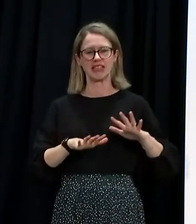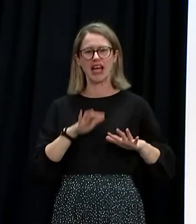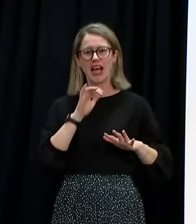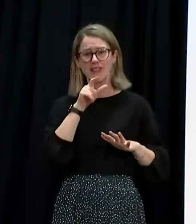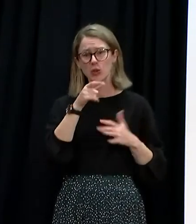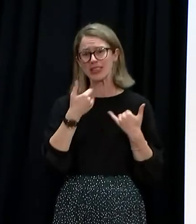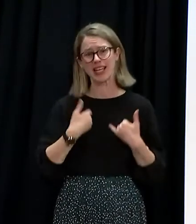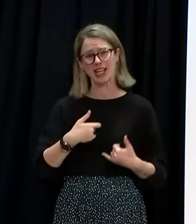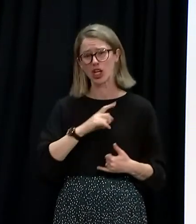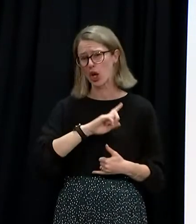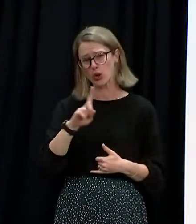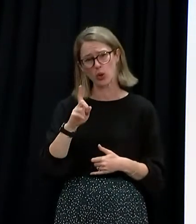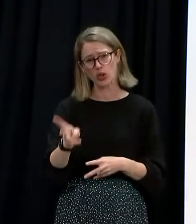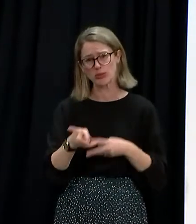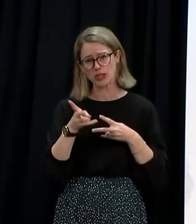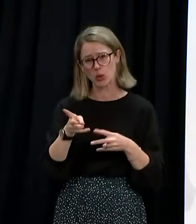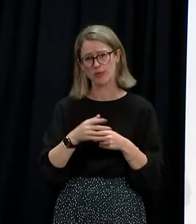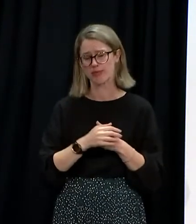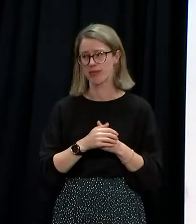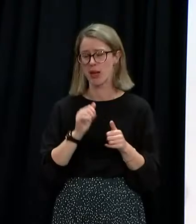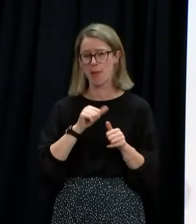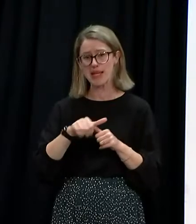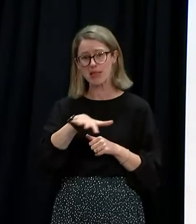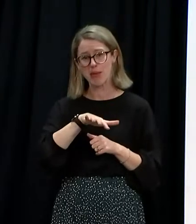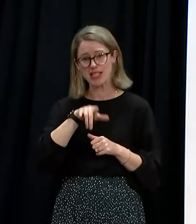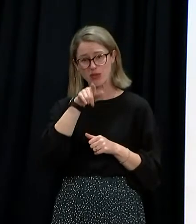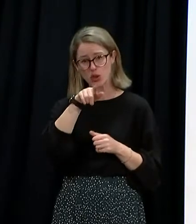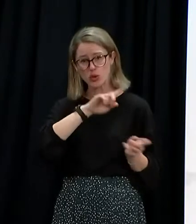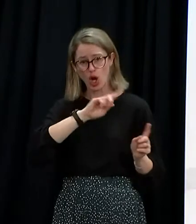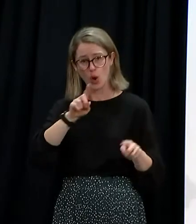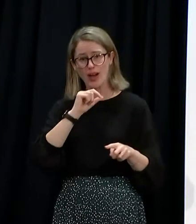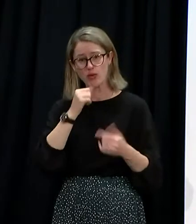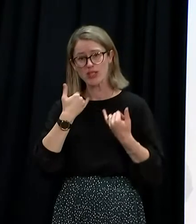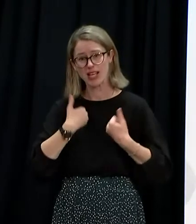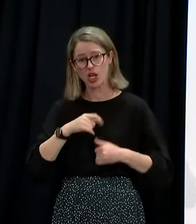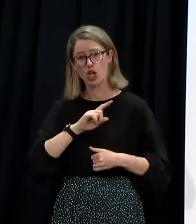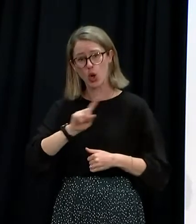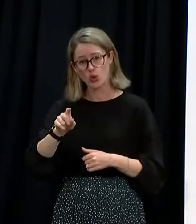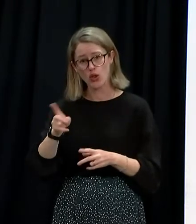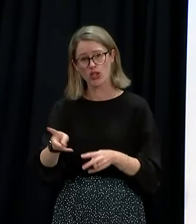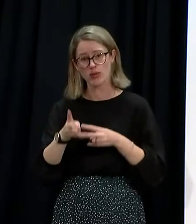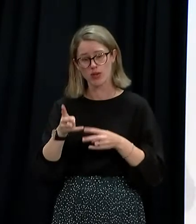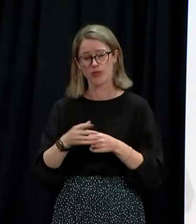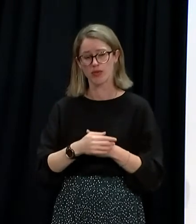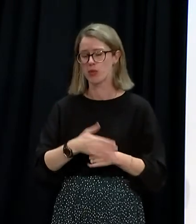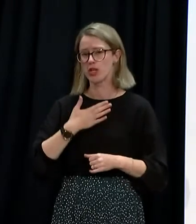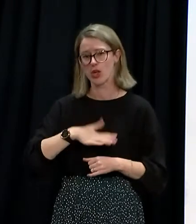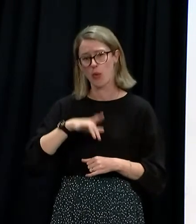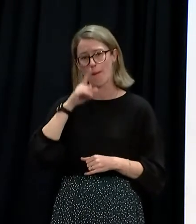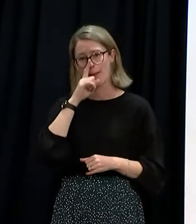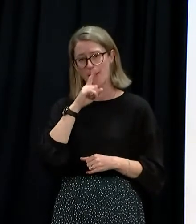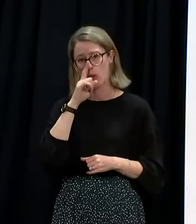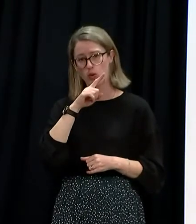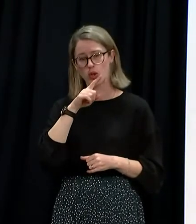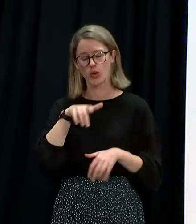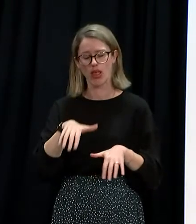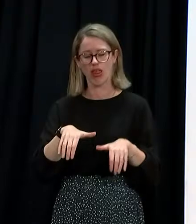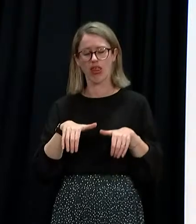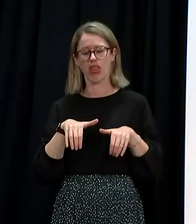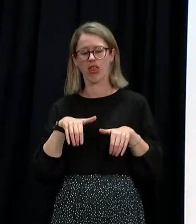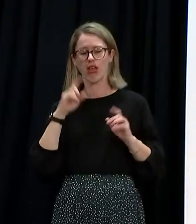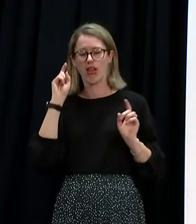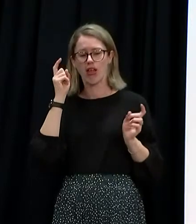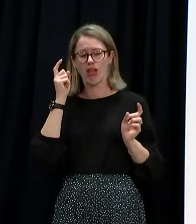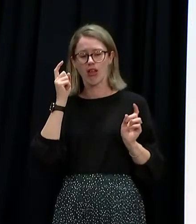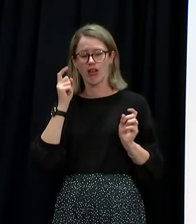are unwell. The best place often for those cases will be in hospital care, and the last thing we want is people not presenting